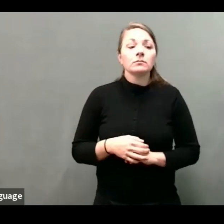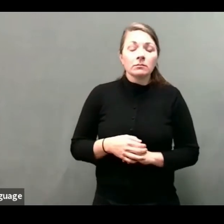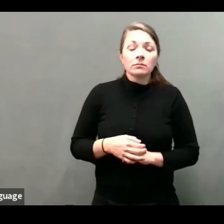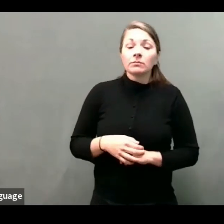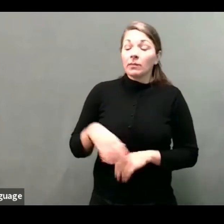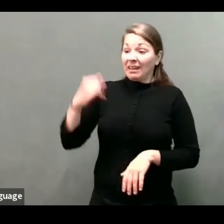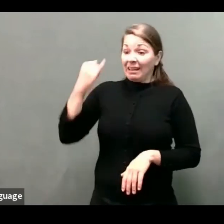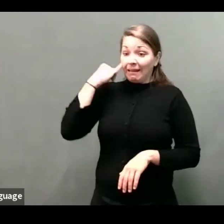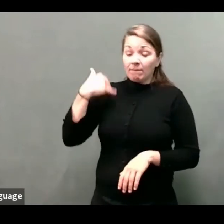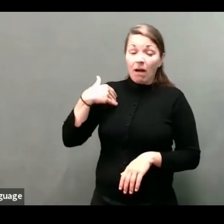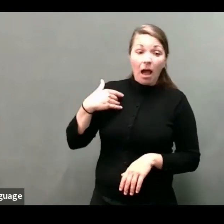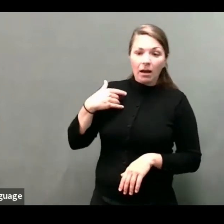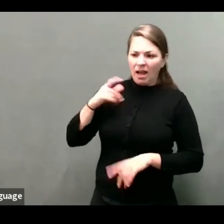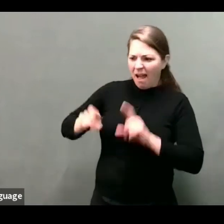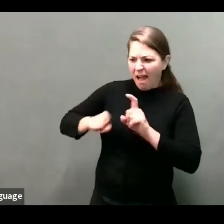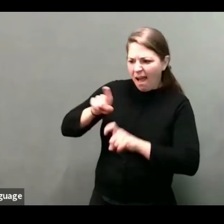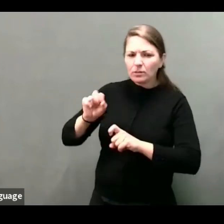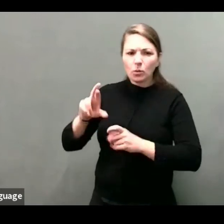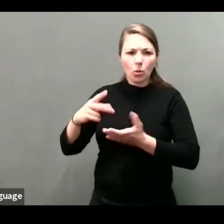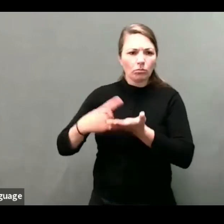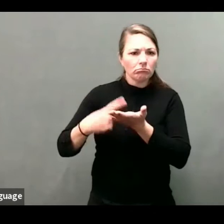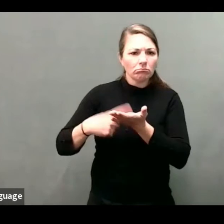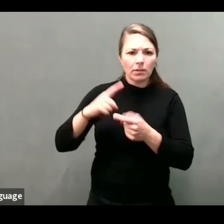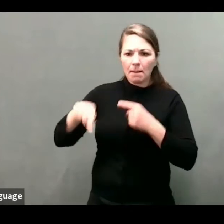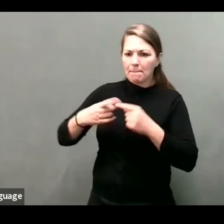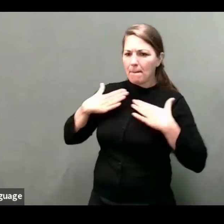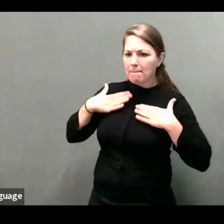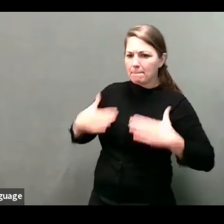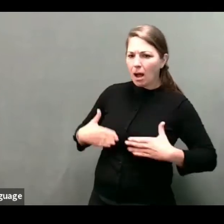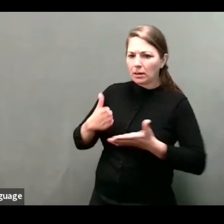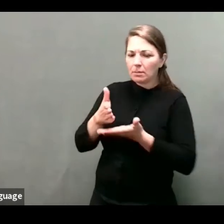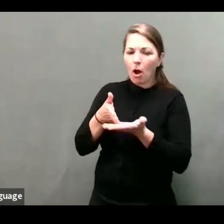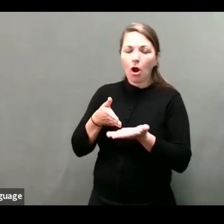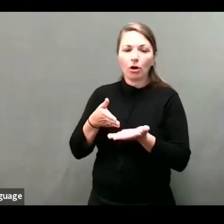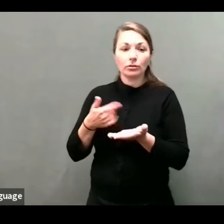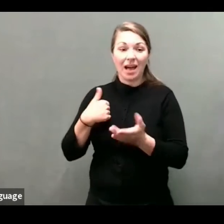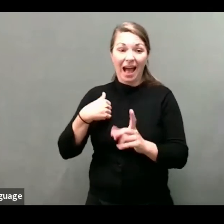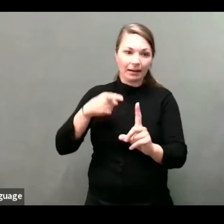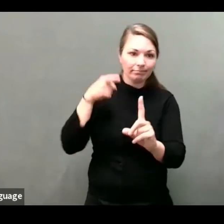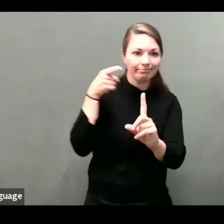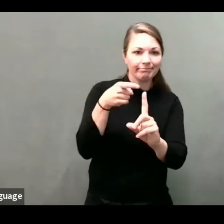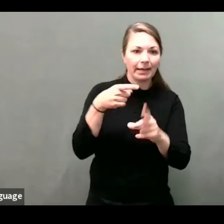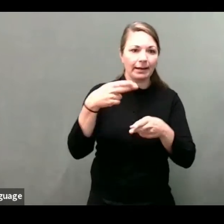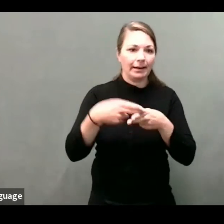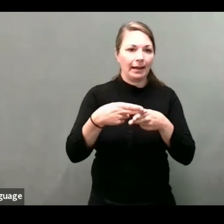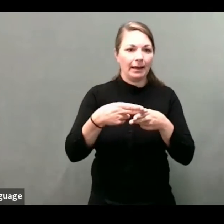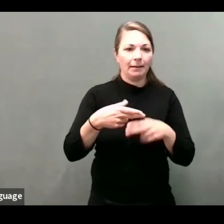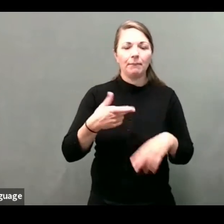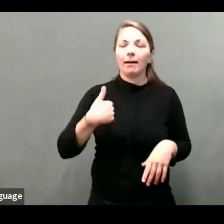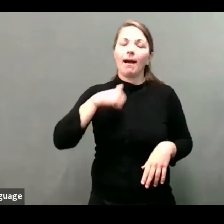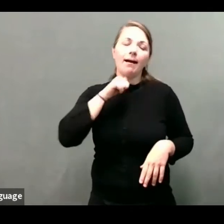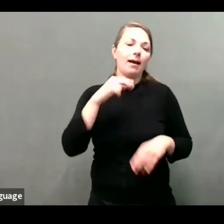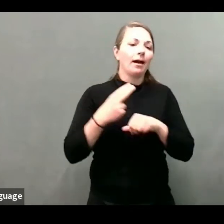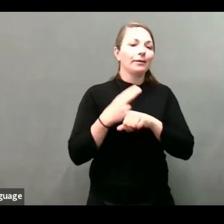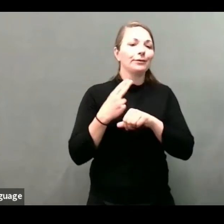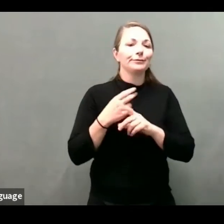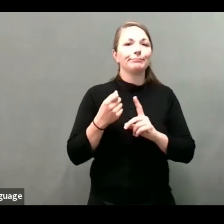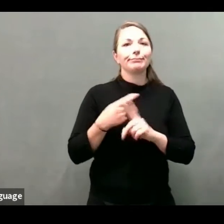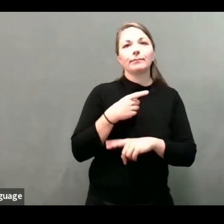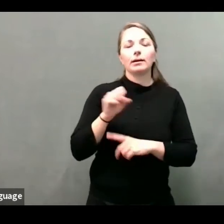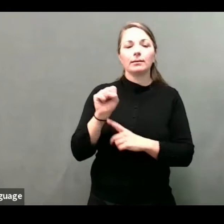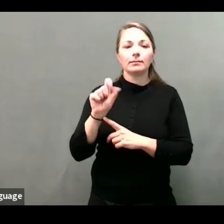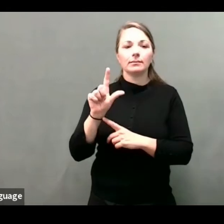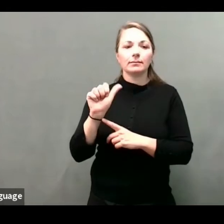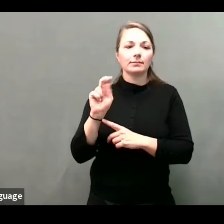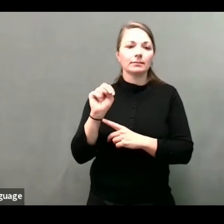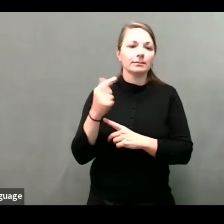or talked about body parts or anything like that, I use the specific name. I don't use a slang term. I would just use the exact name